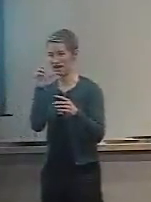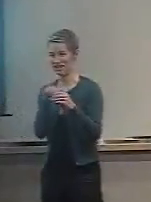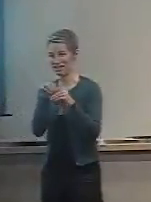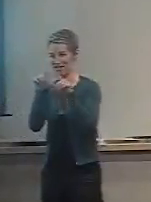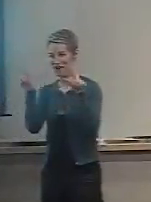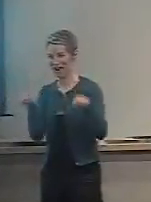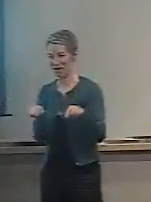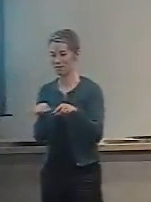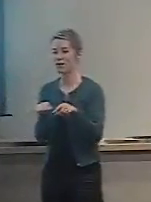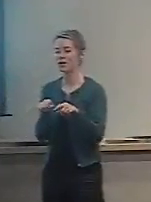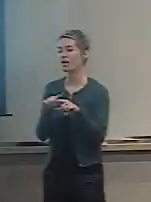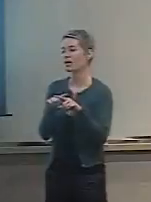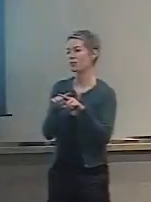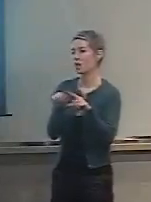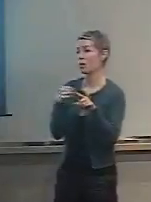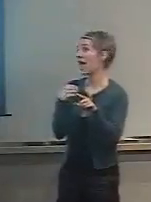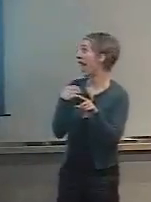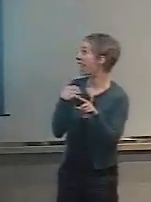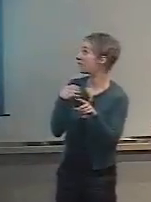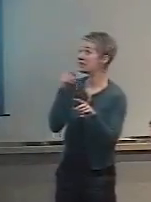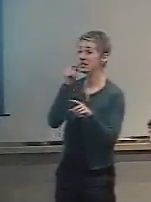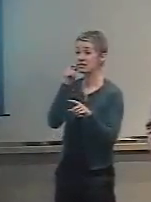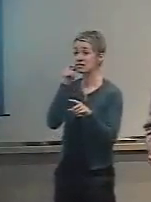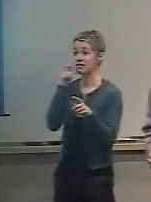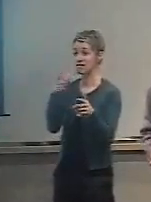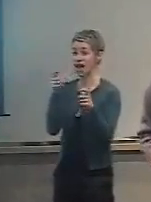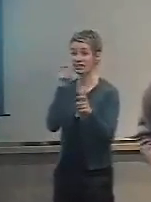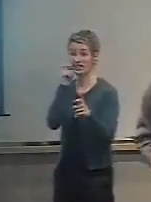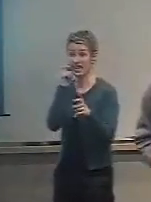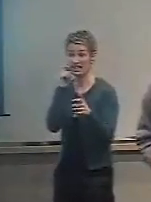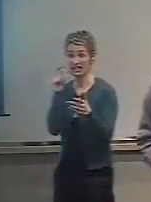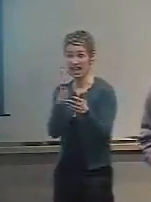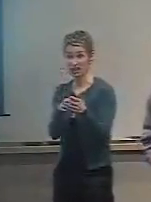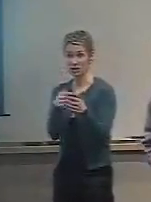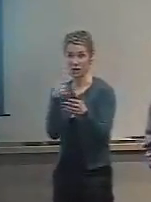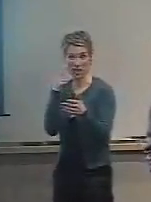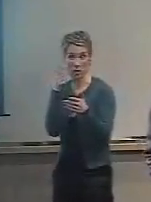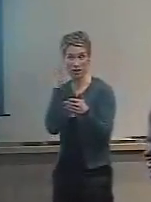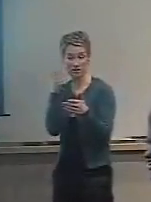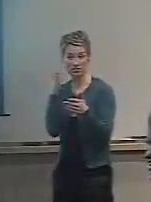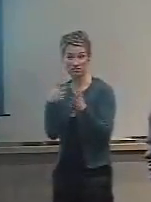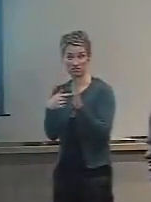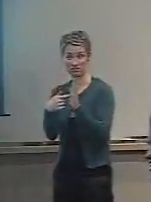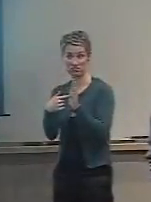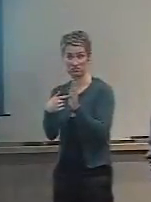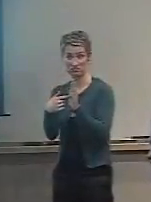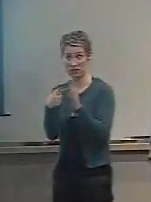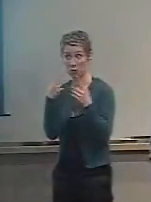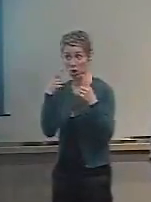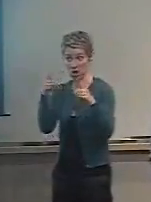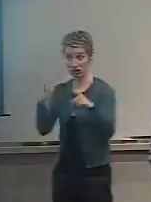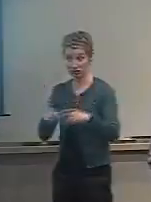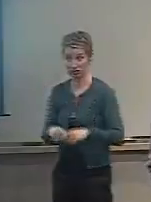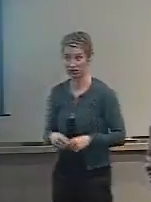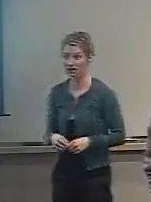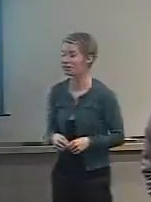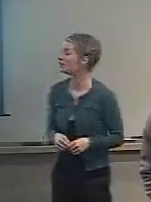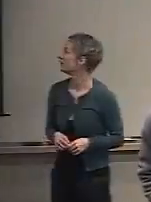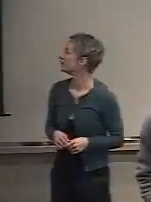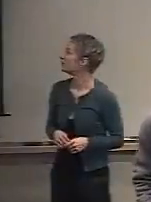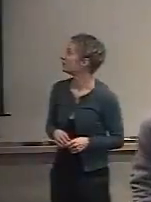But there are these fast skin detection algorithms, and we've been testing those. So I thought I'd just give a quick demo to show you that they do work. I